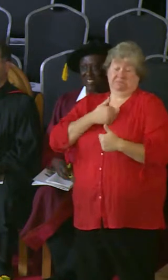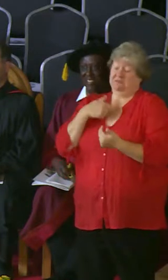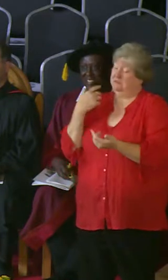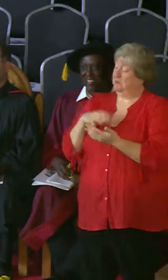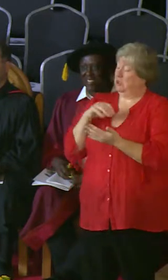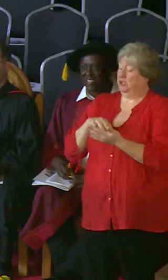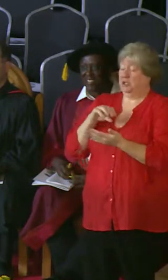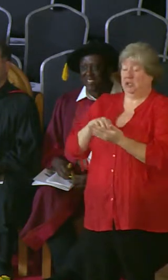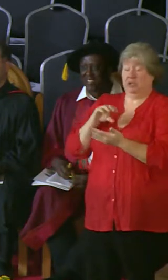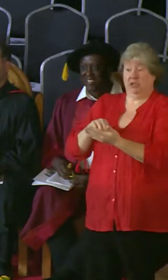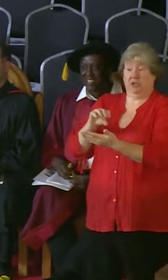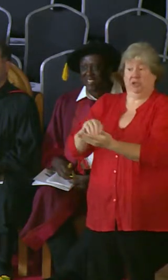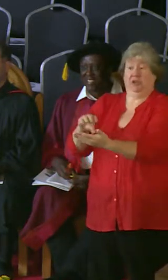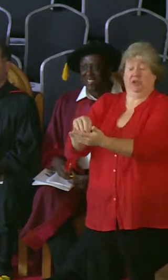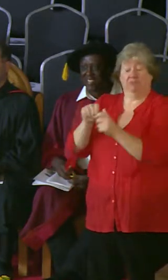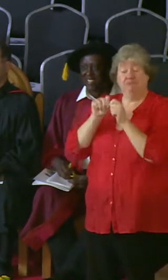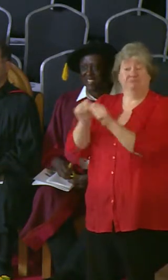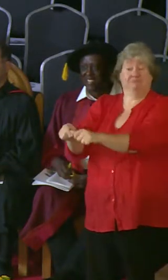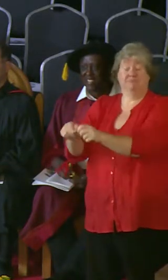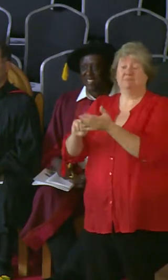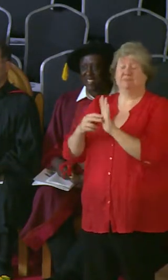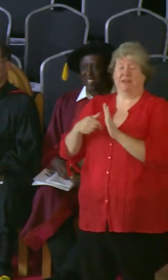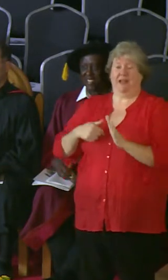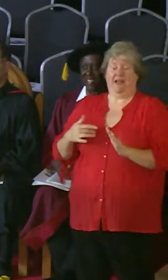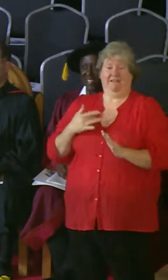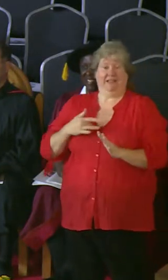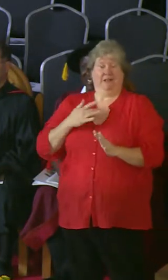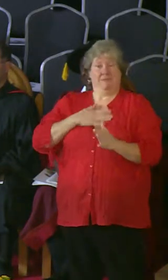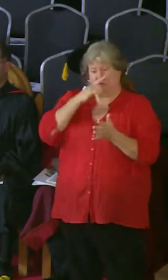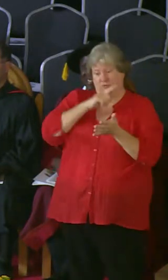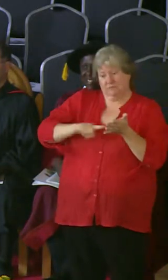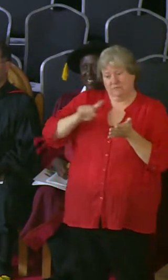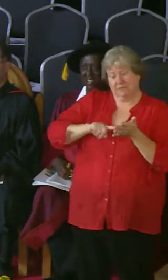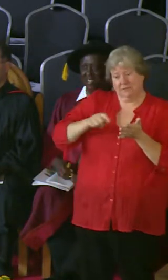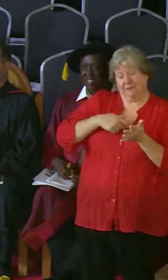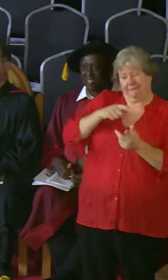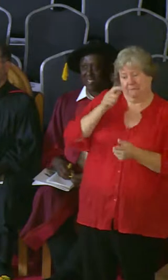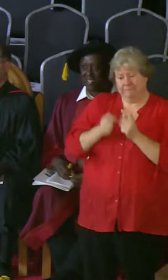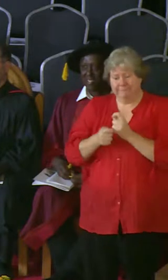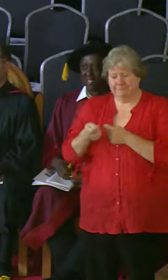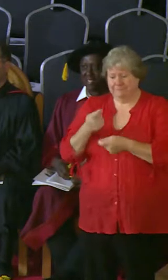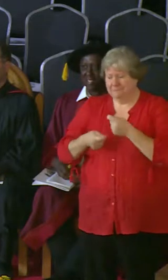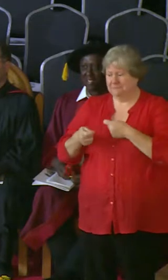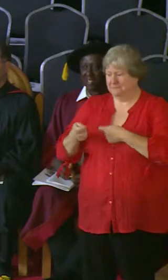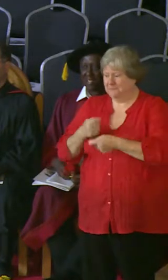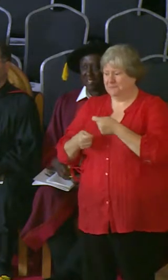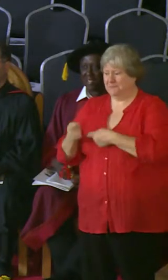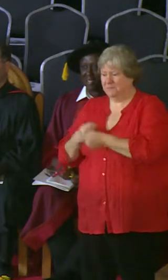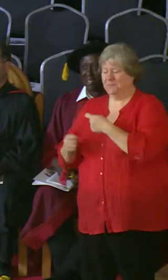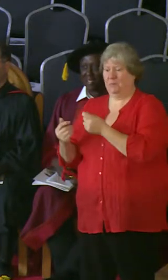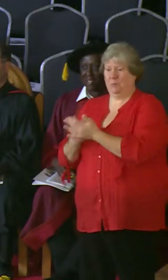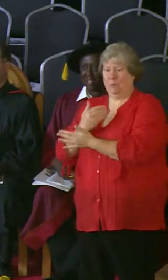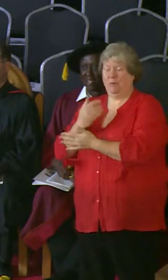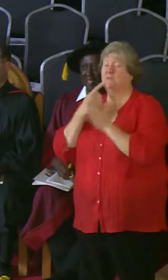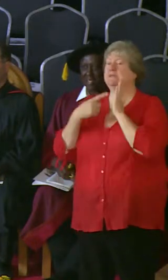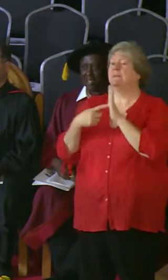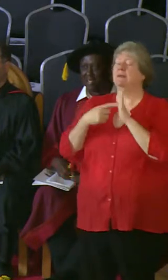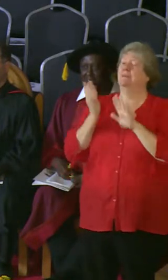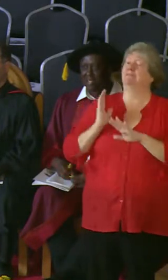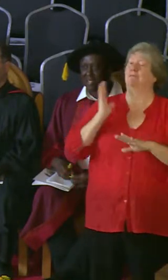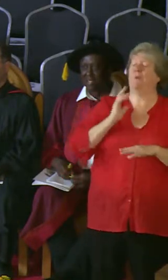my career, and this has allowed me to reinvent my research program several times, learning about